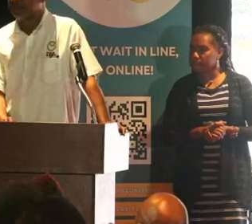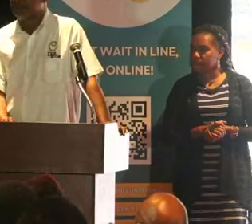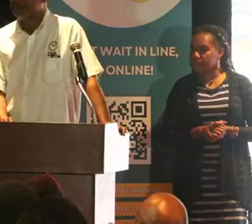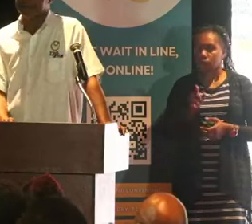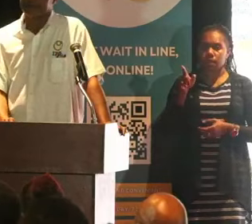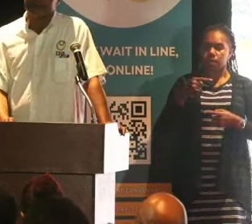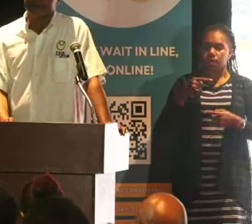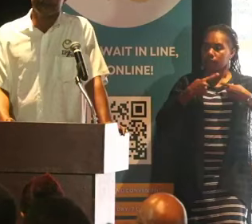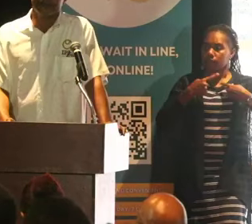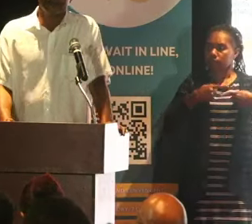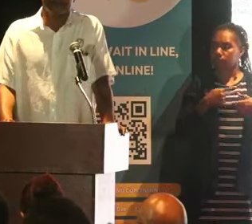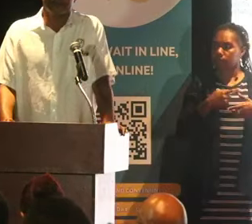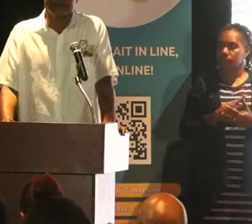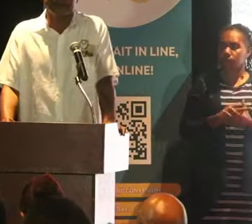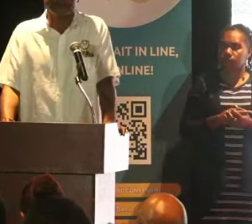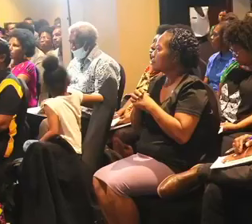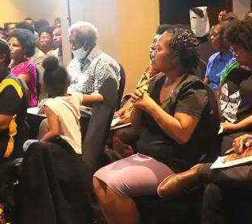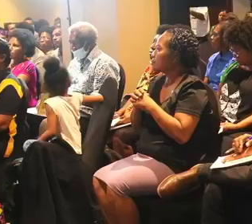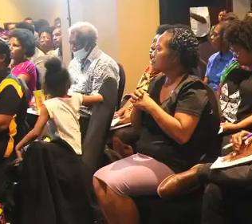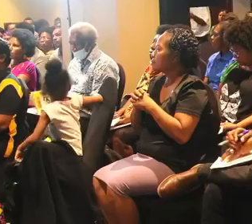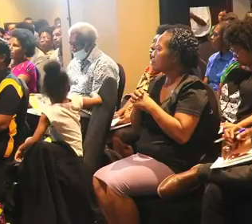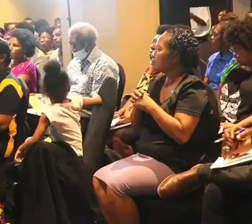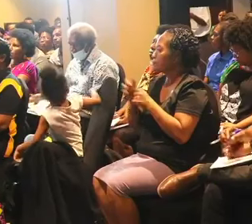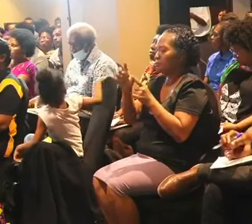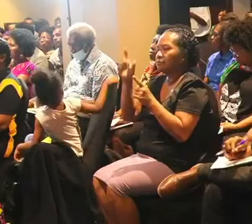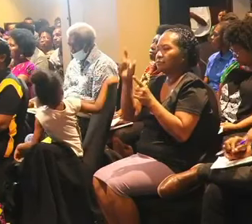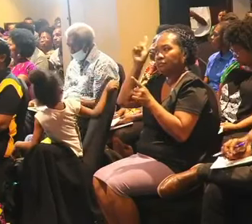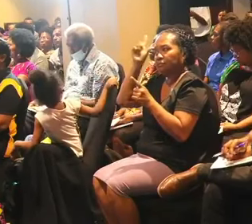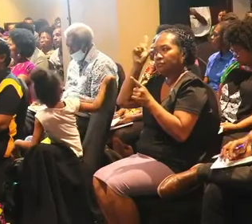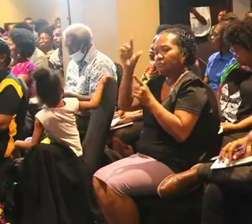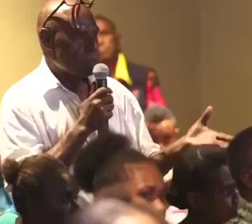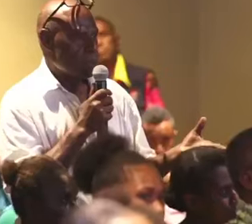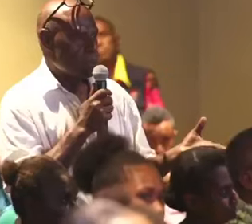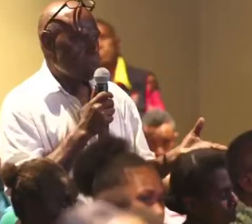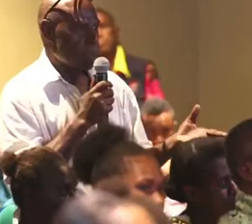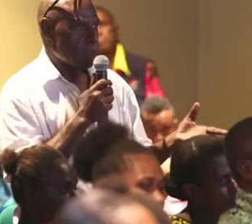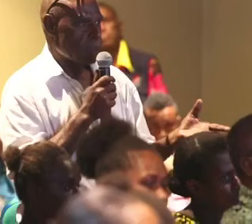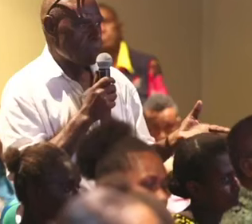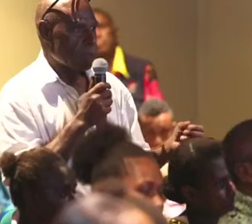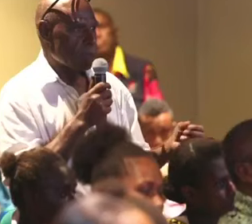directors will be liable. But say if I ran,